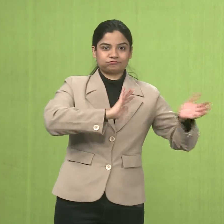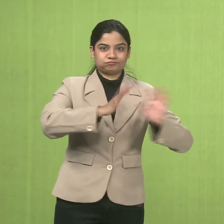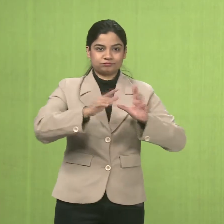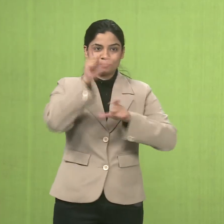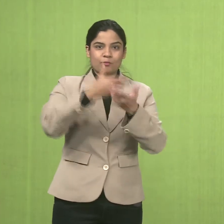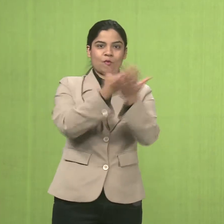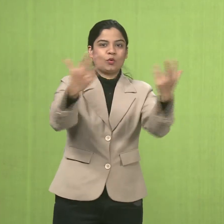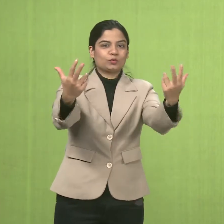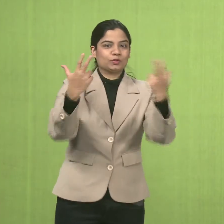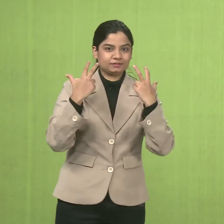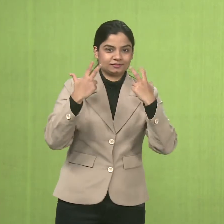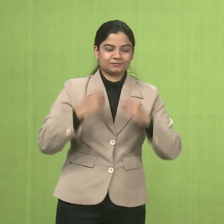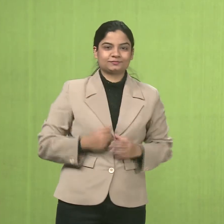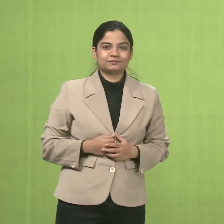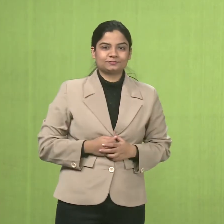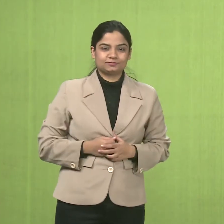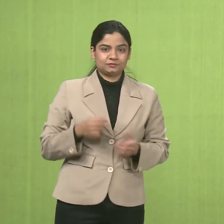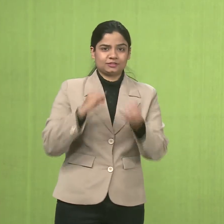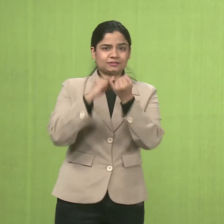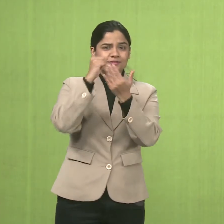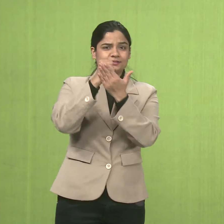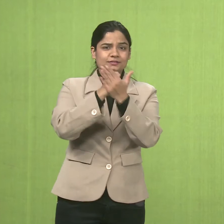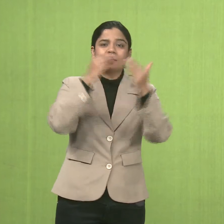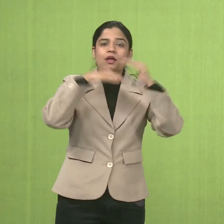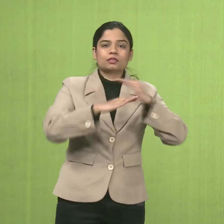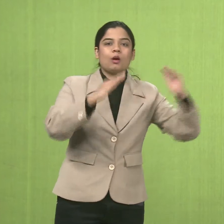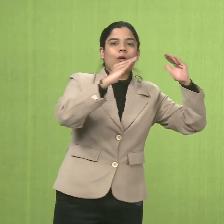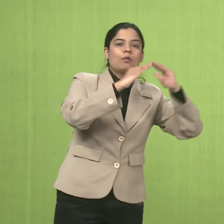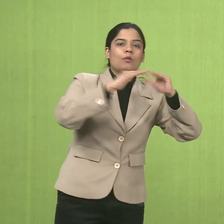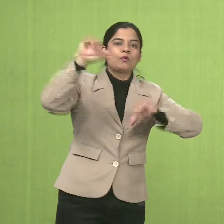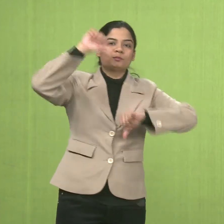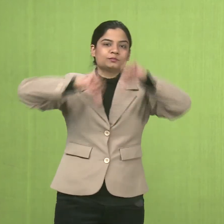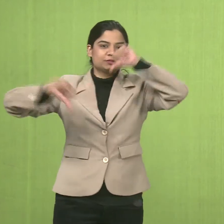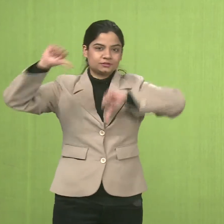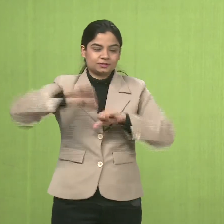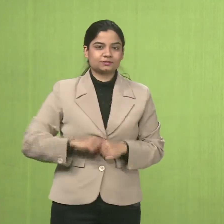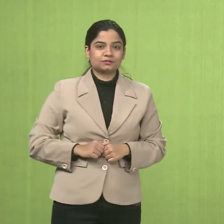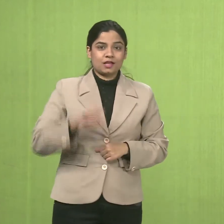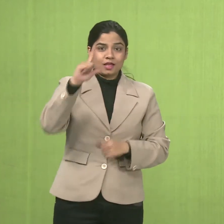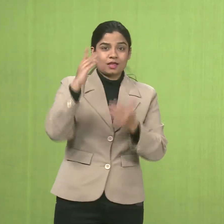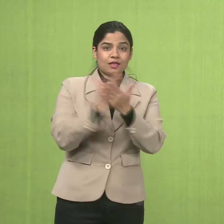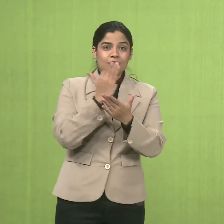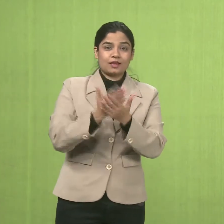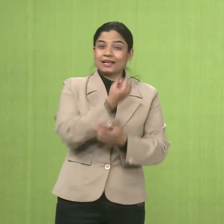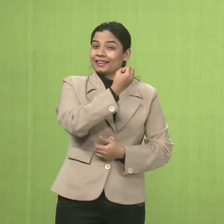in Indian Sign Language. The subject is Home Science, lesson